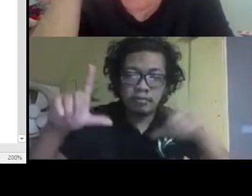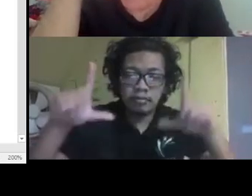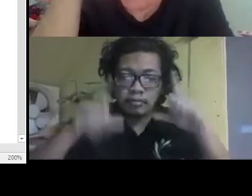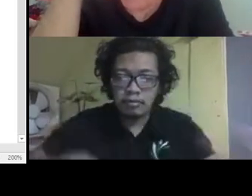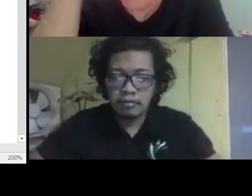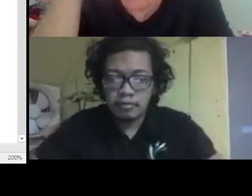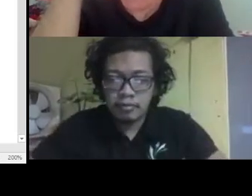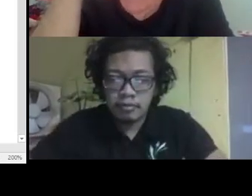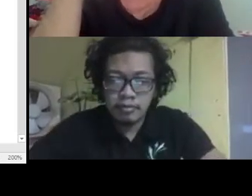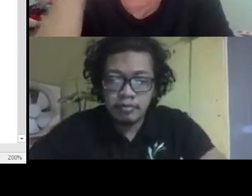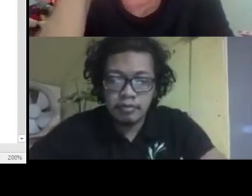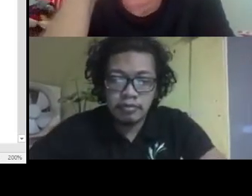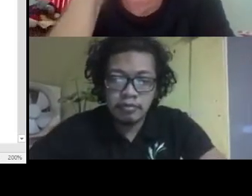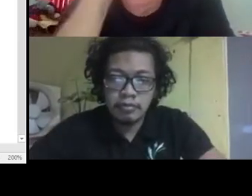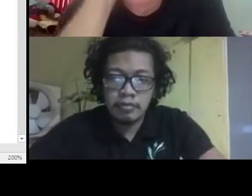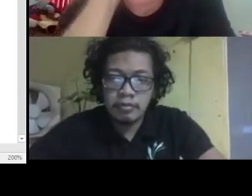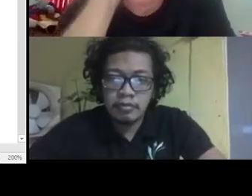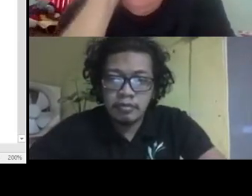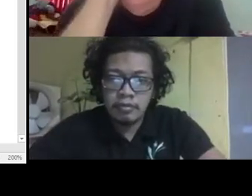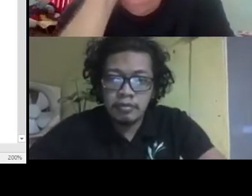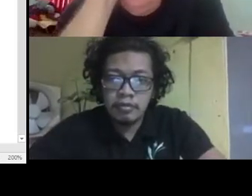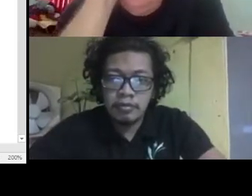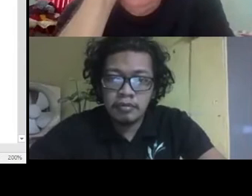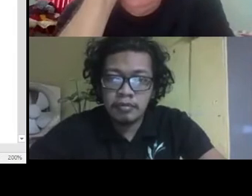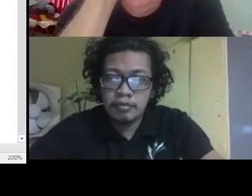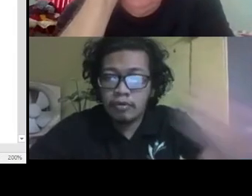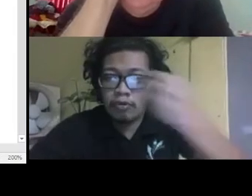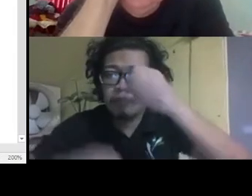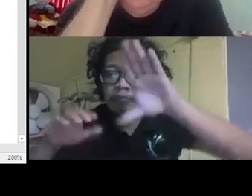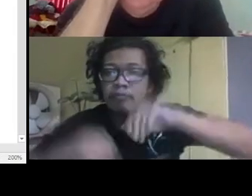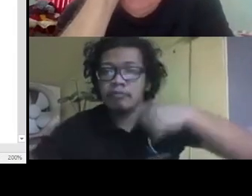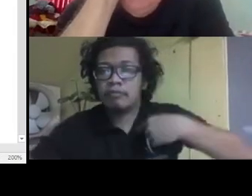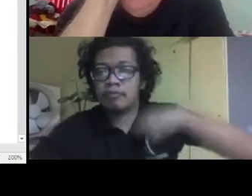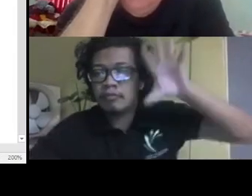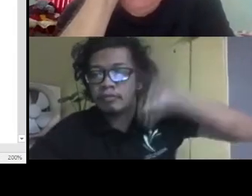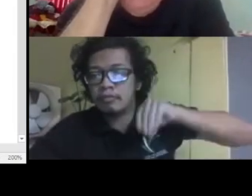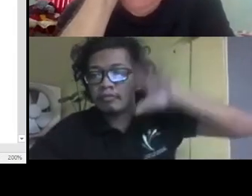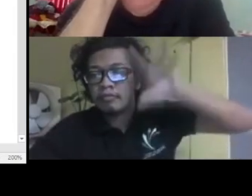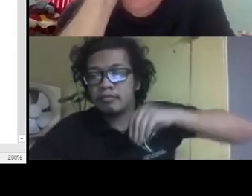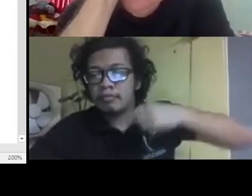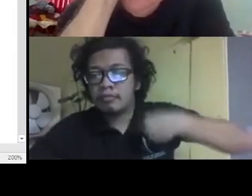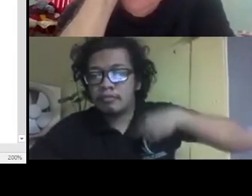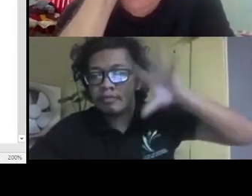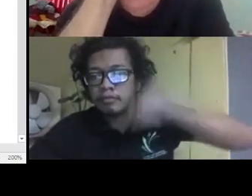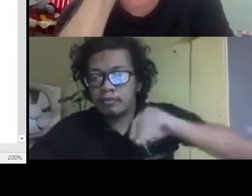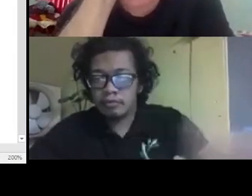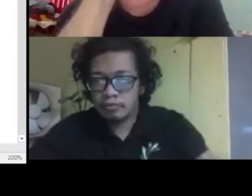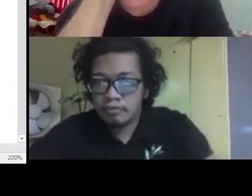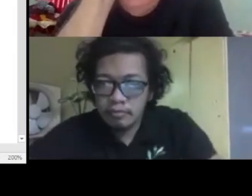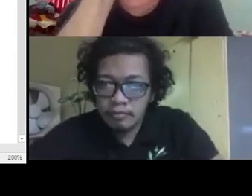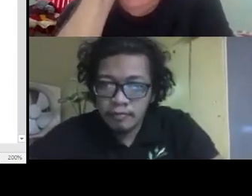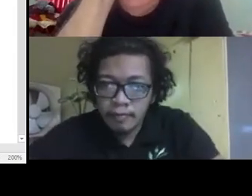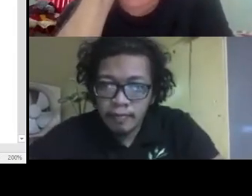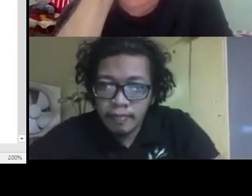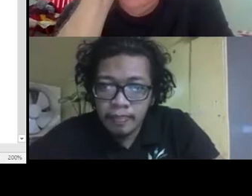Go ahead, sir. Okay, so the main clause would be 4